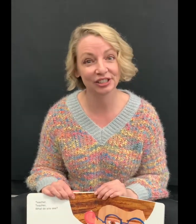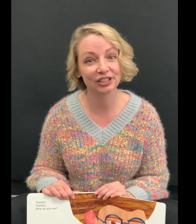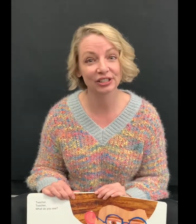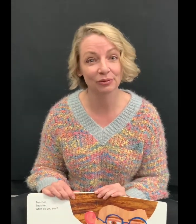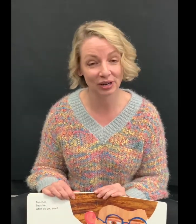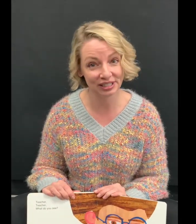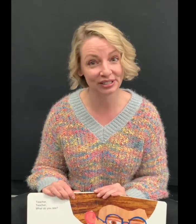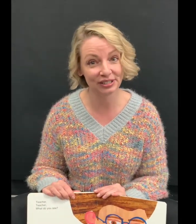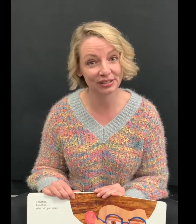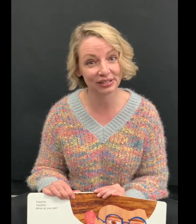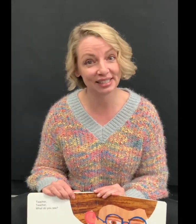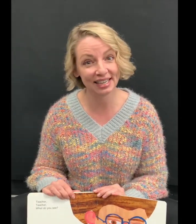Teacher, what do you see?